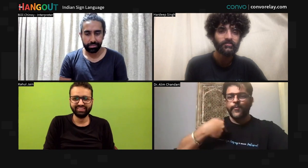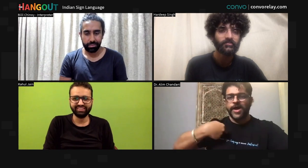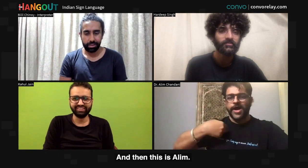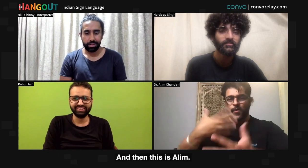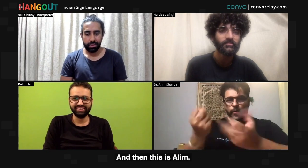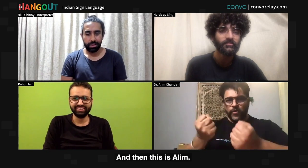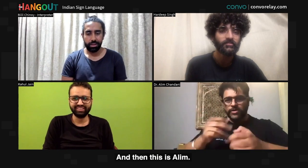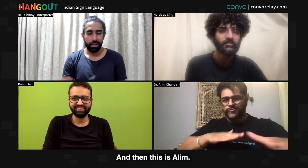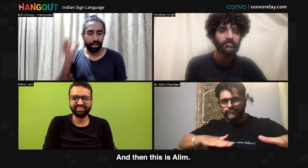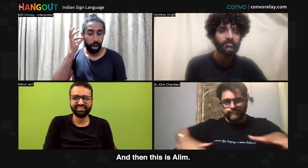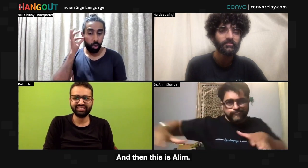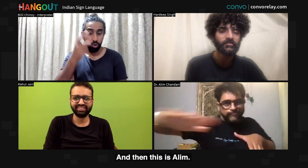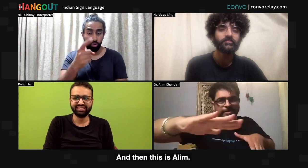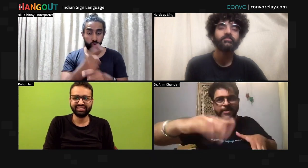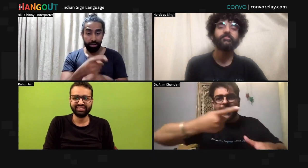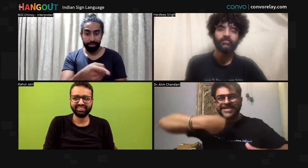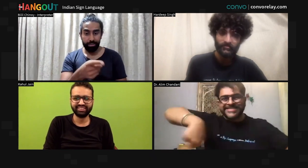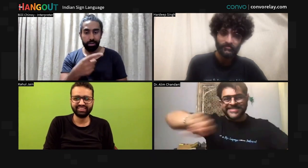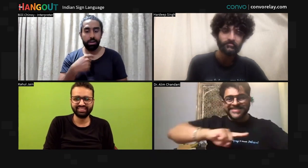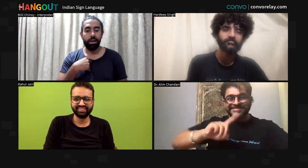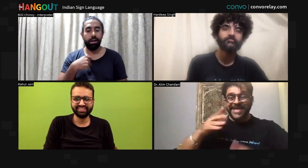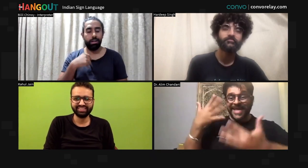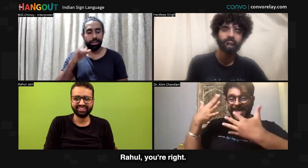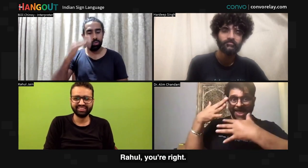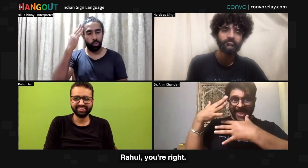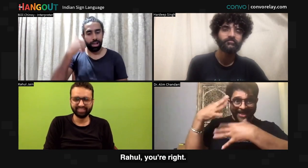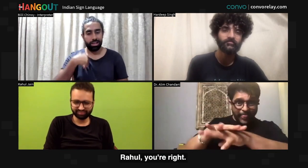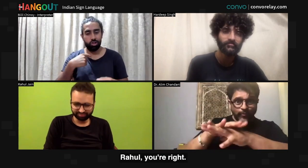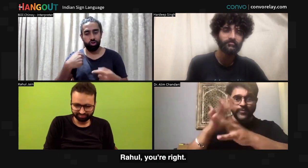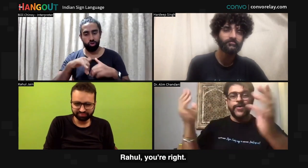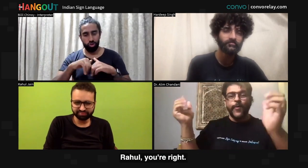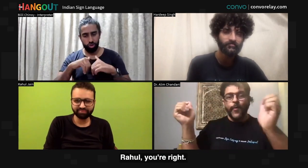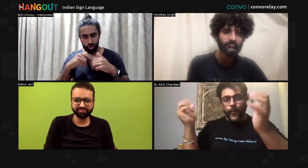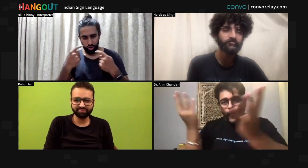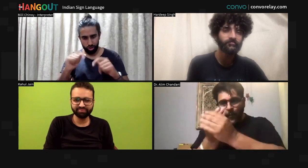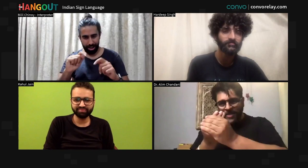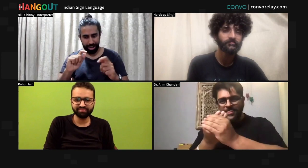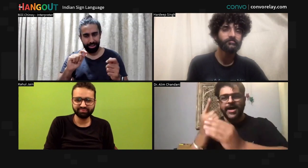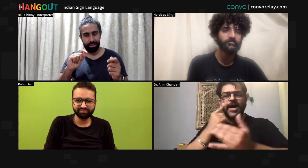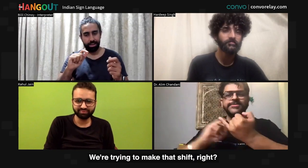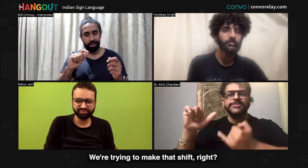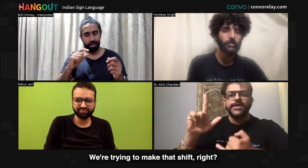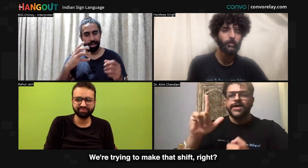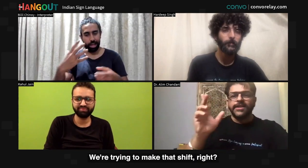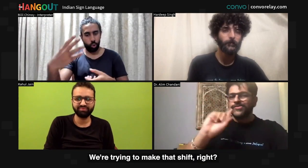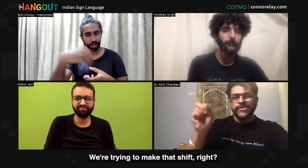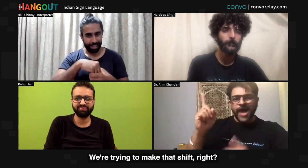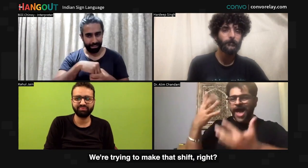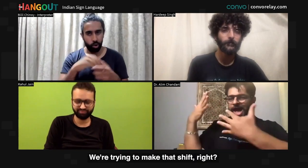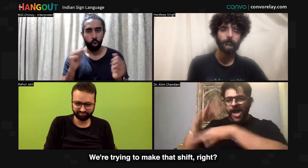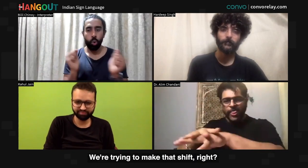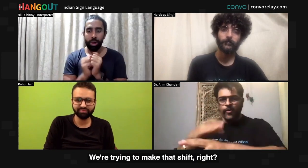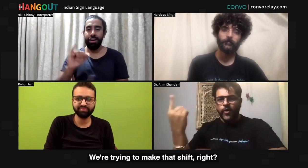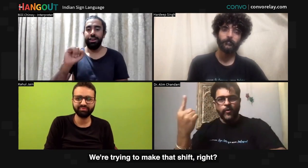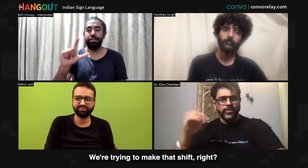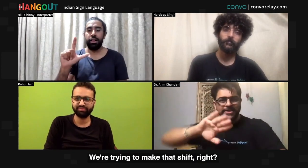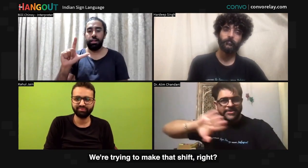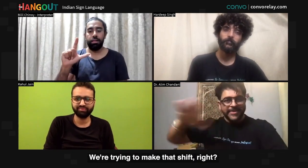And then this is Alim, um, Raul, you're right. Um, we're trying to make that,